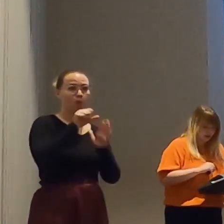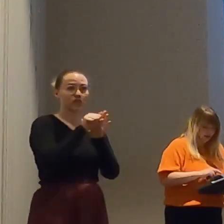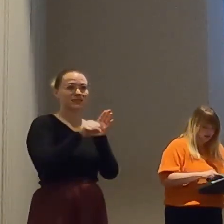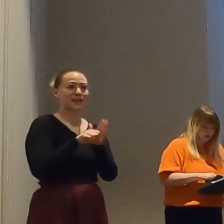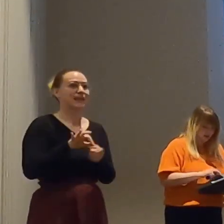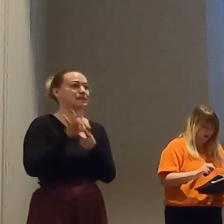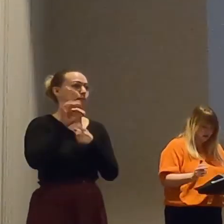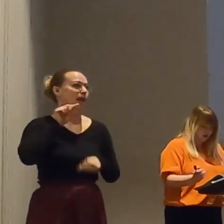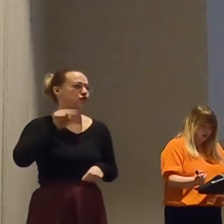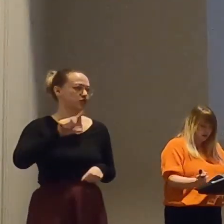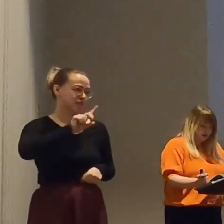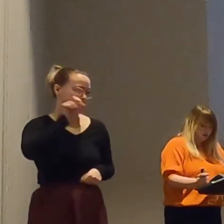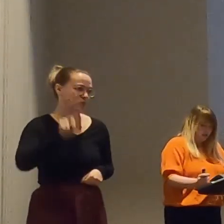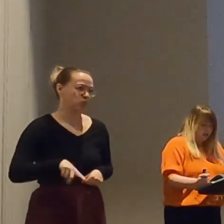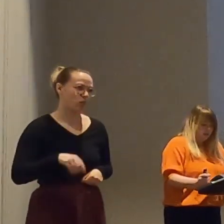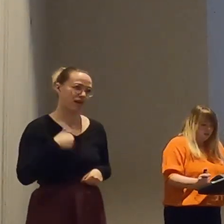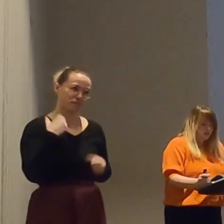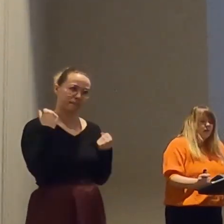of Detroit.